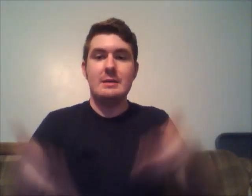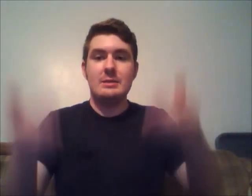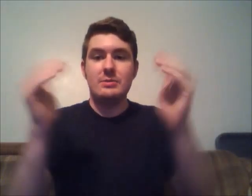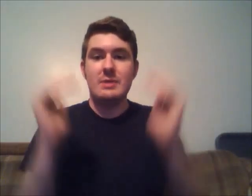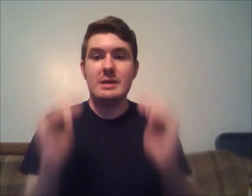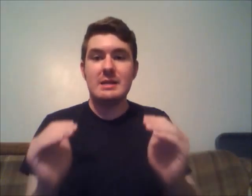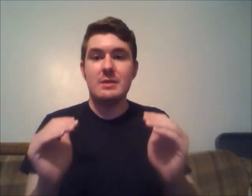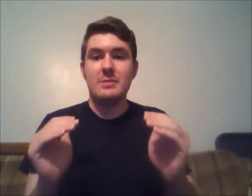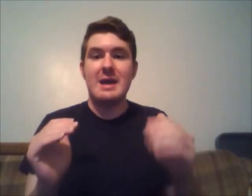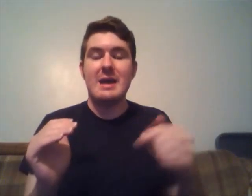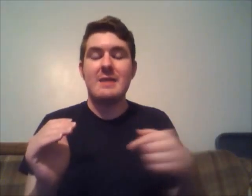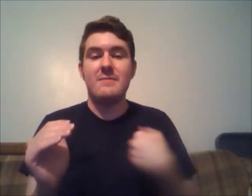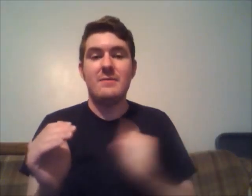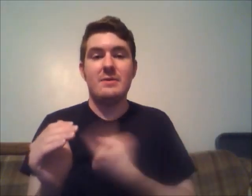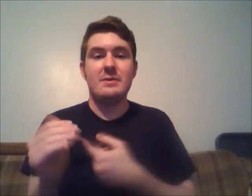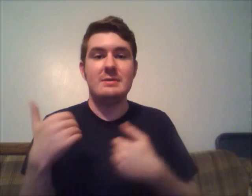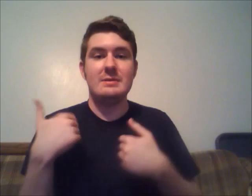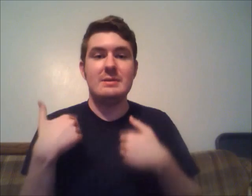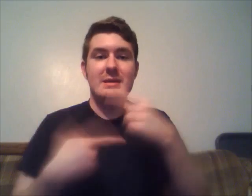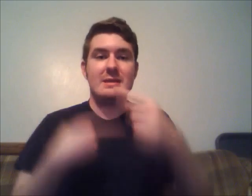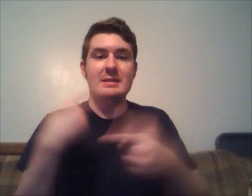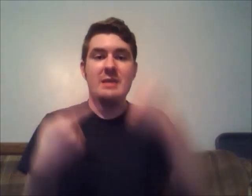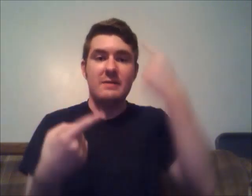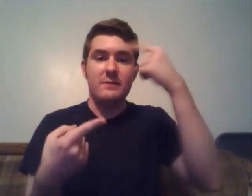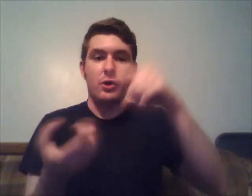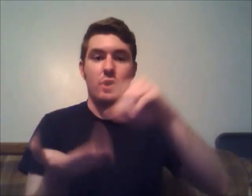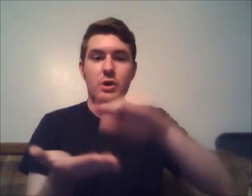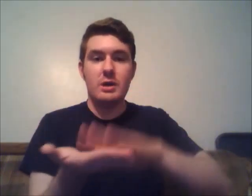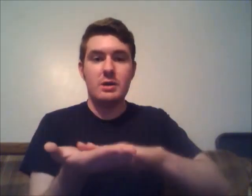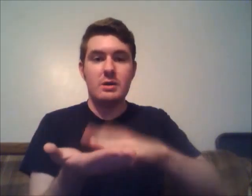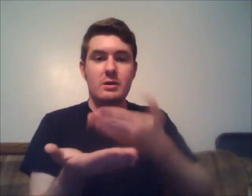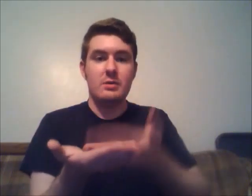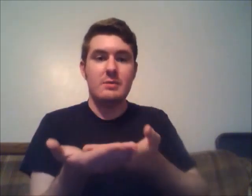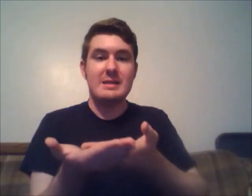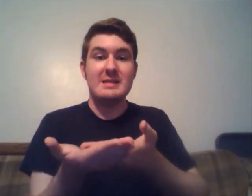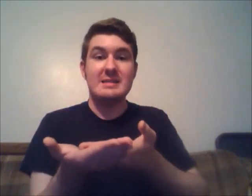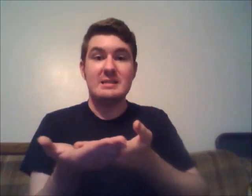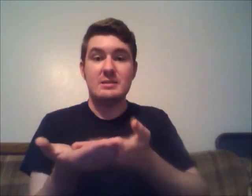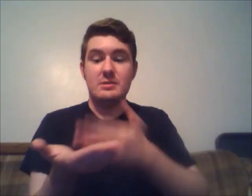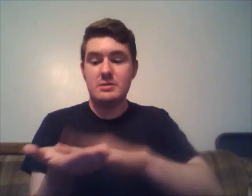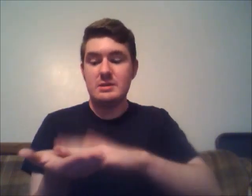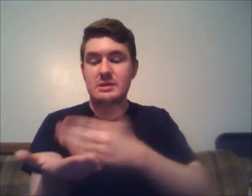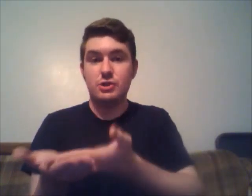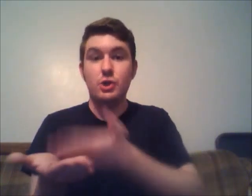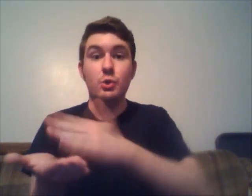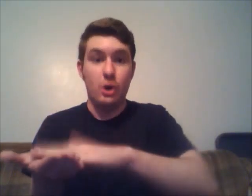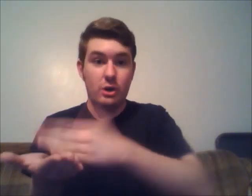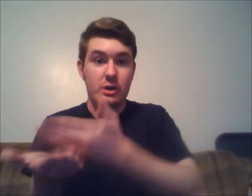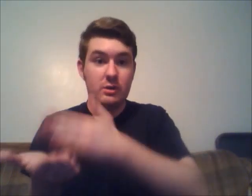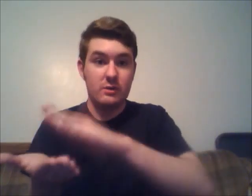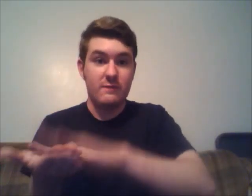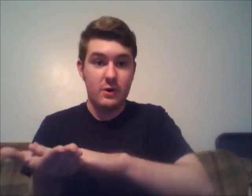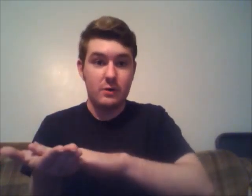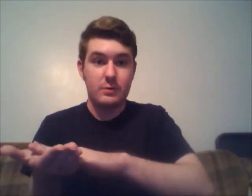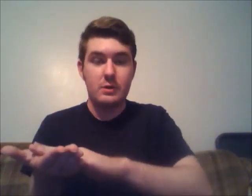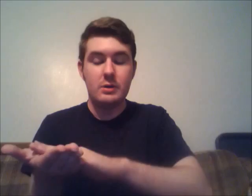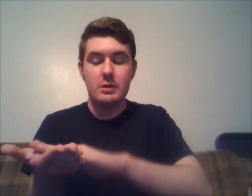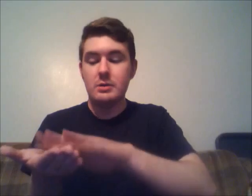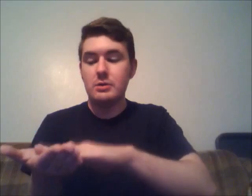So next down we have the sign for cook, right? This is to cook, the verb,